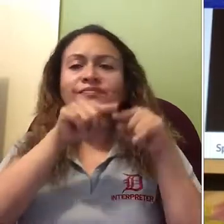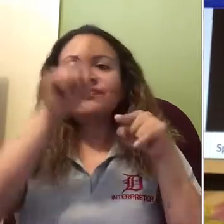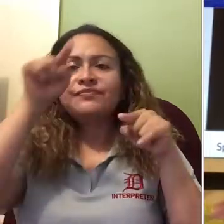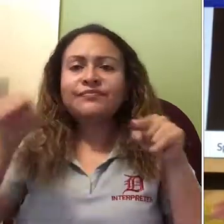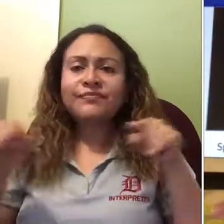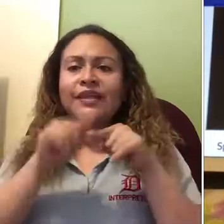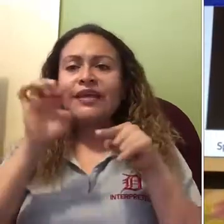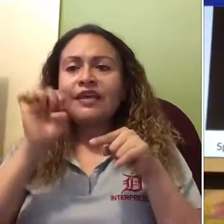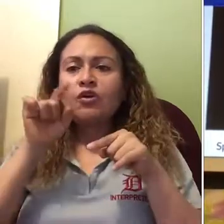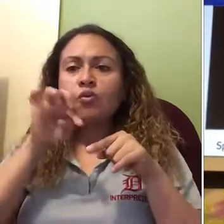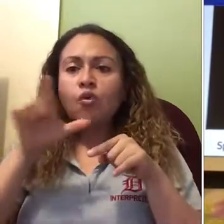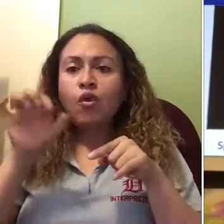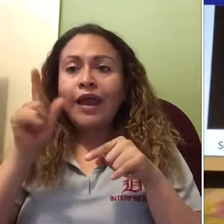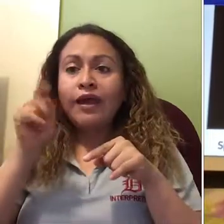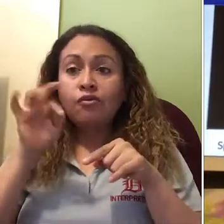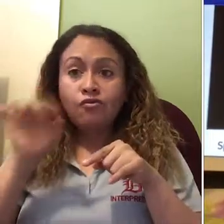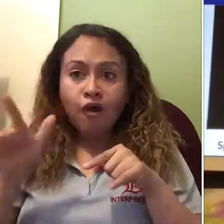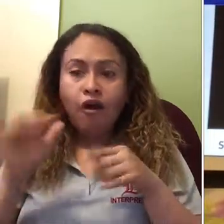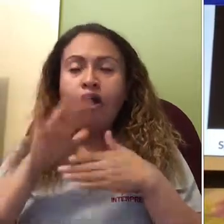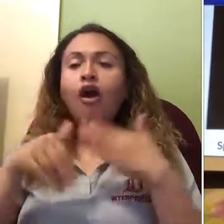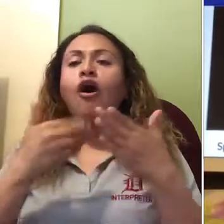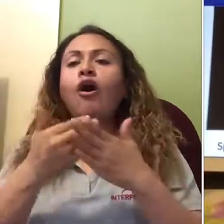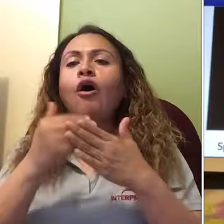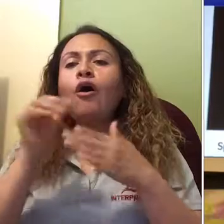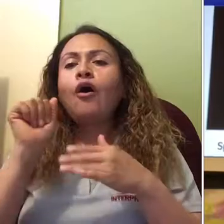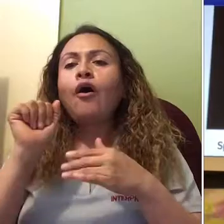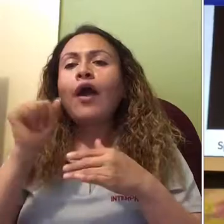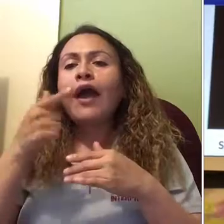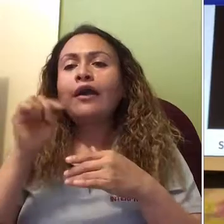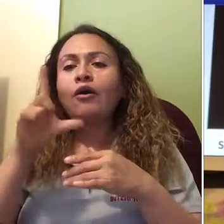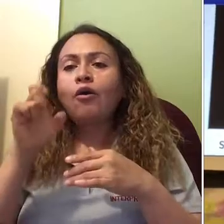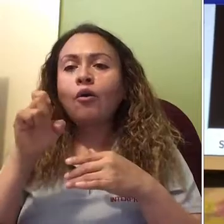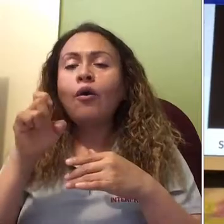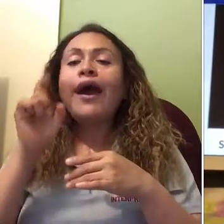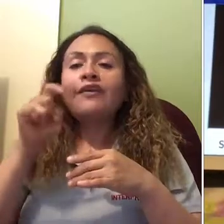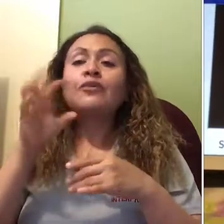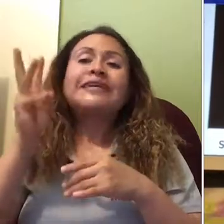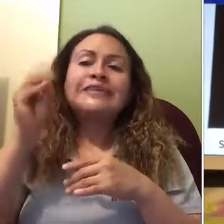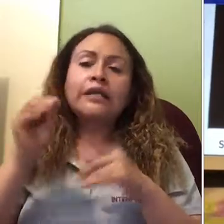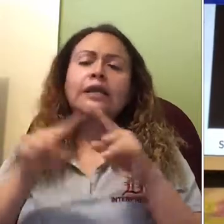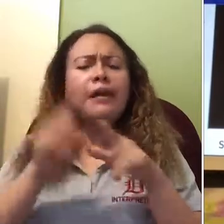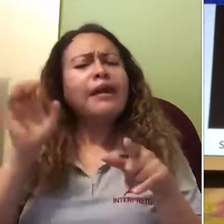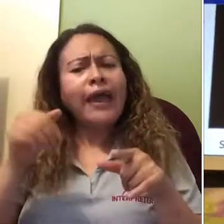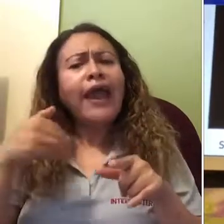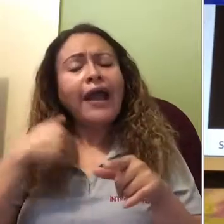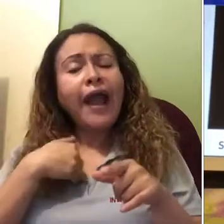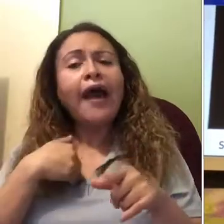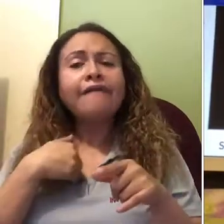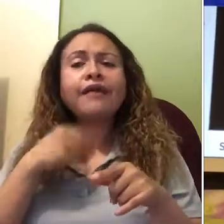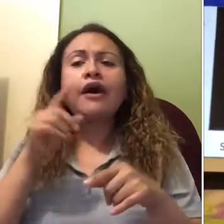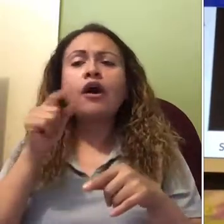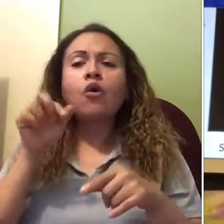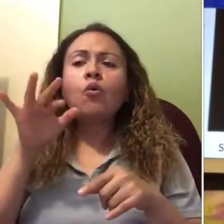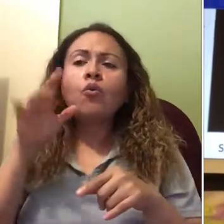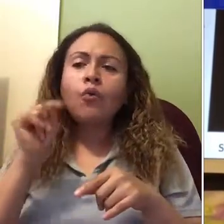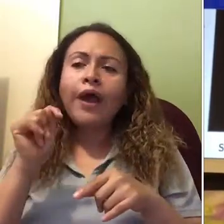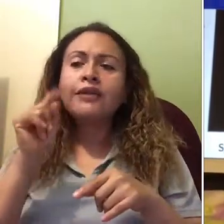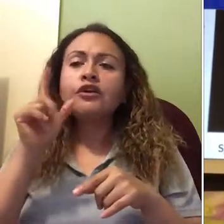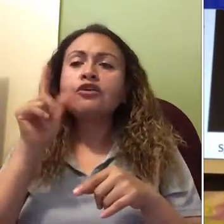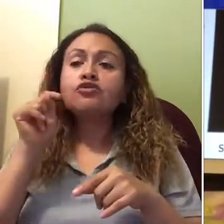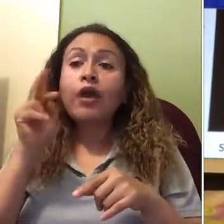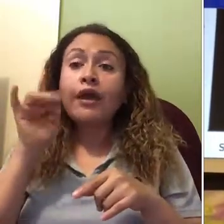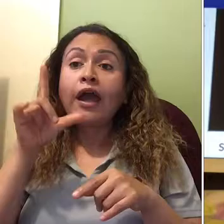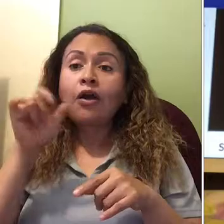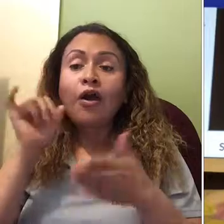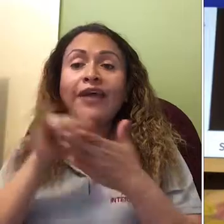because an equilateral triangle has all of their angles have to be 60 degrees, but you can have a right angle, you can have a right triangle that is isosceles.